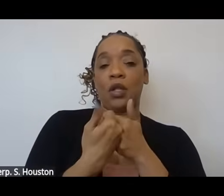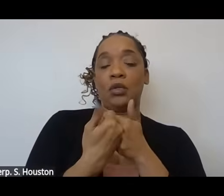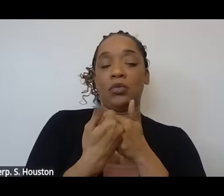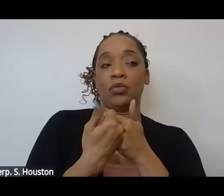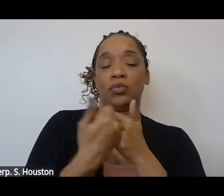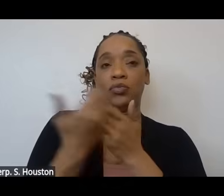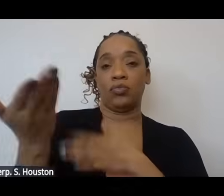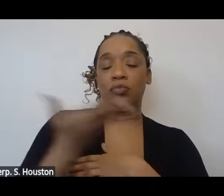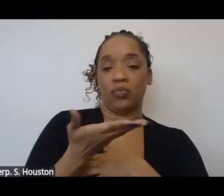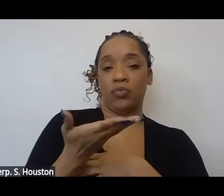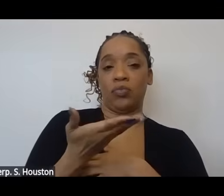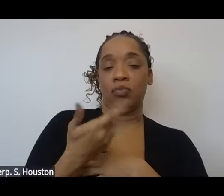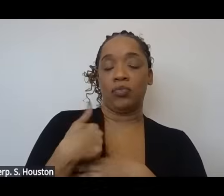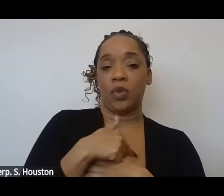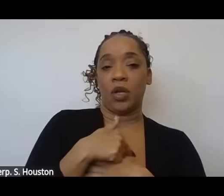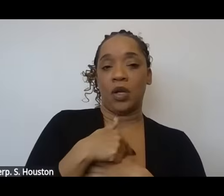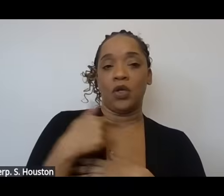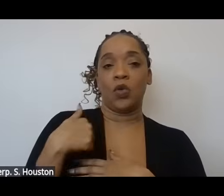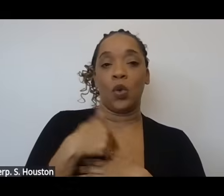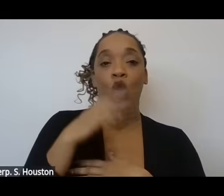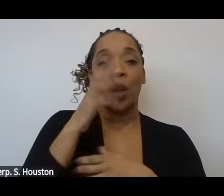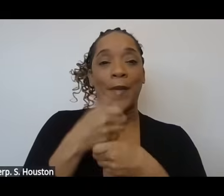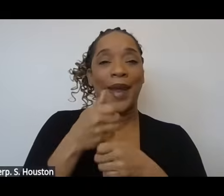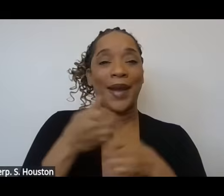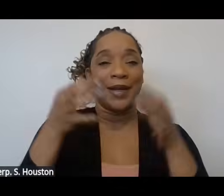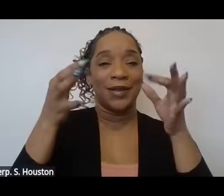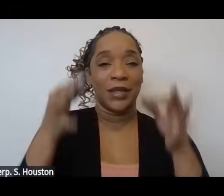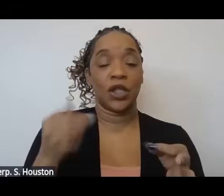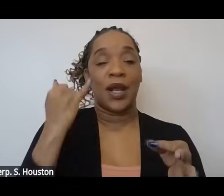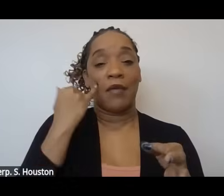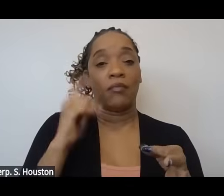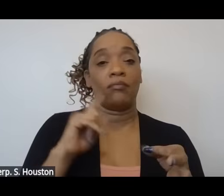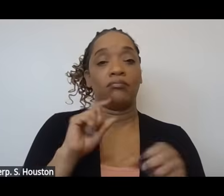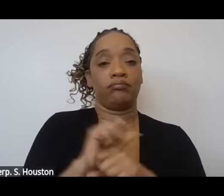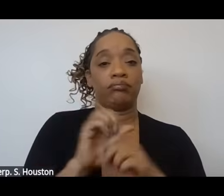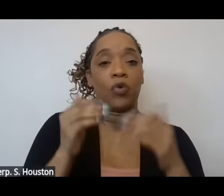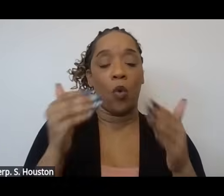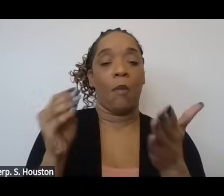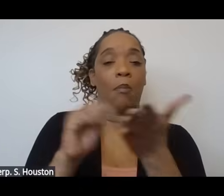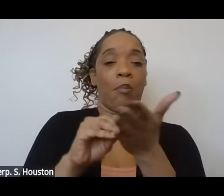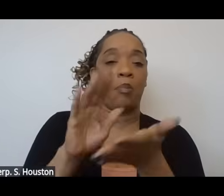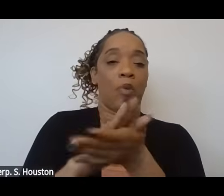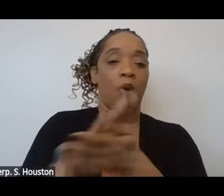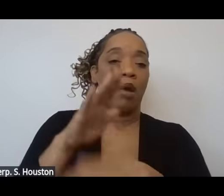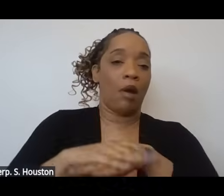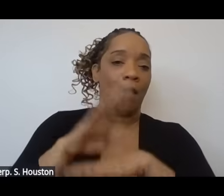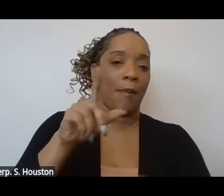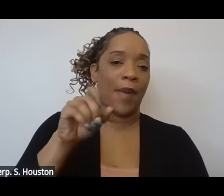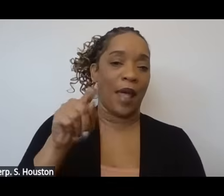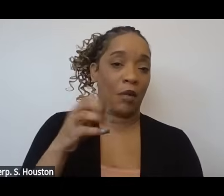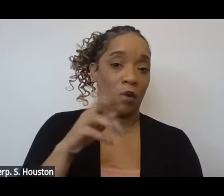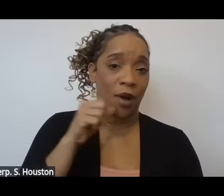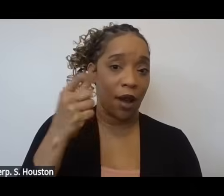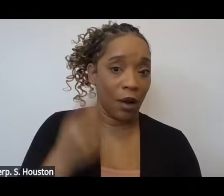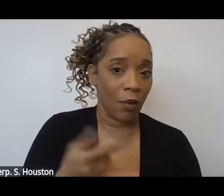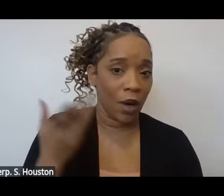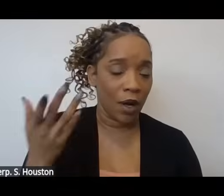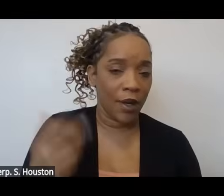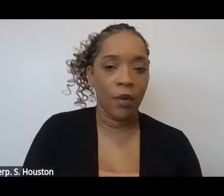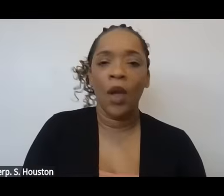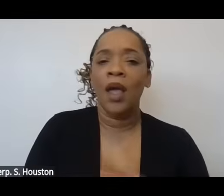we're going to make a decision to put it on the ballot or not, right? Let me, the